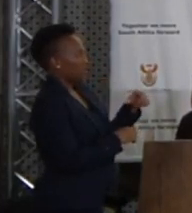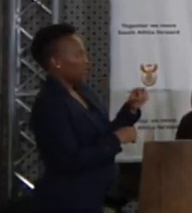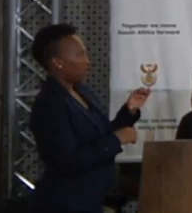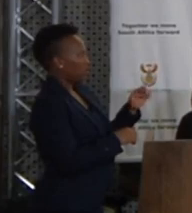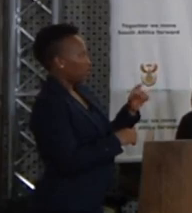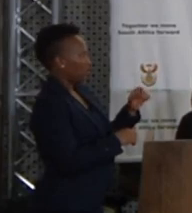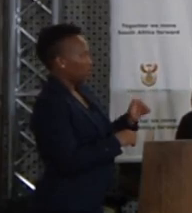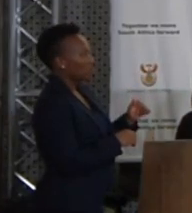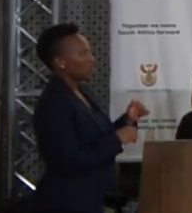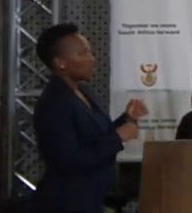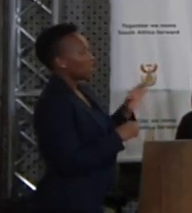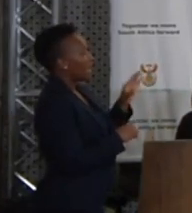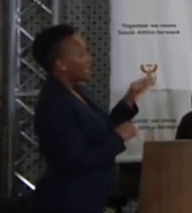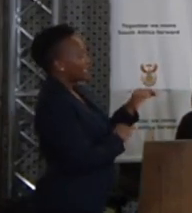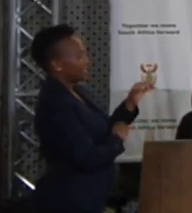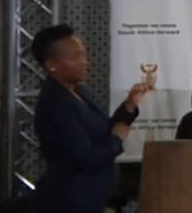the 70% tax.